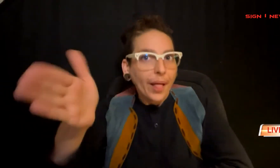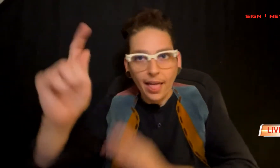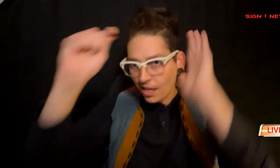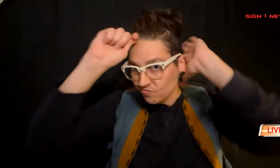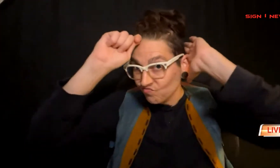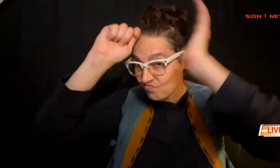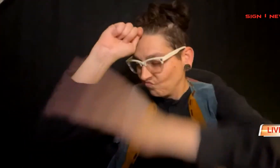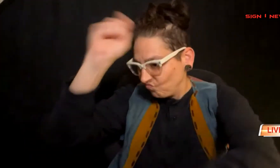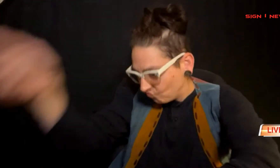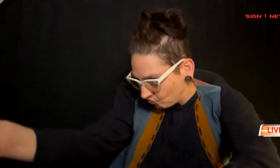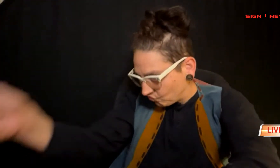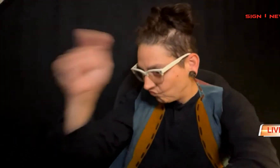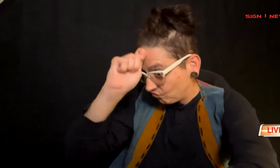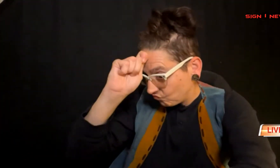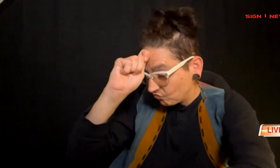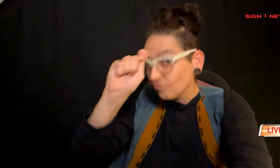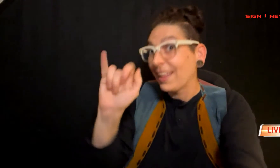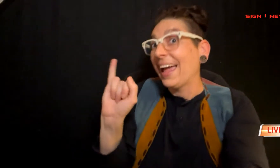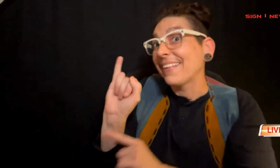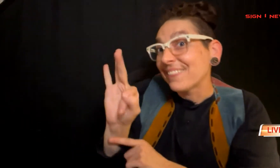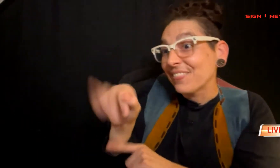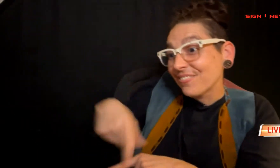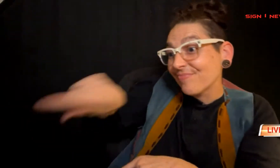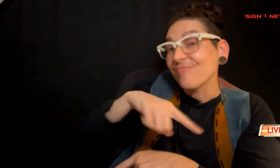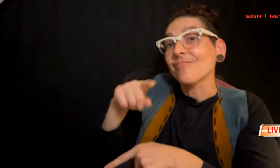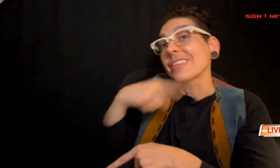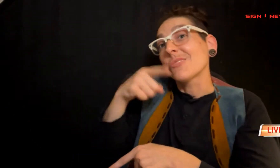but I will certainly tip my hat.